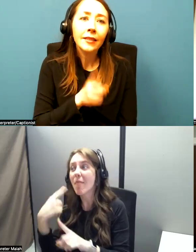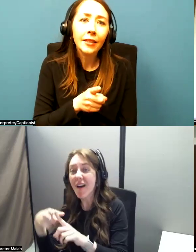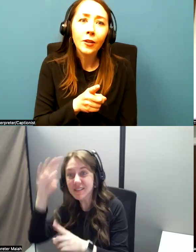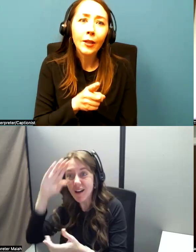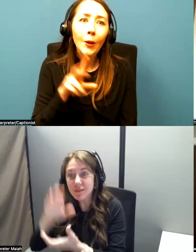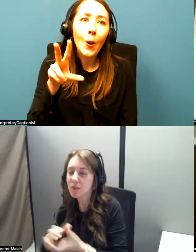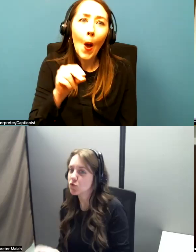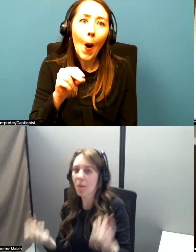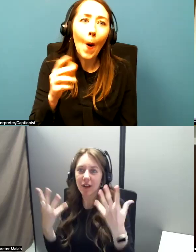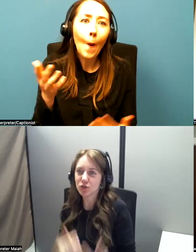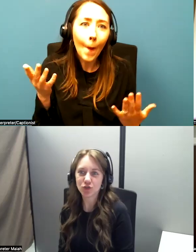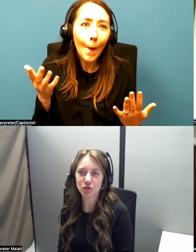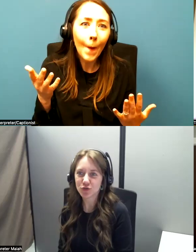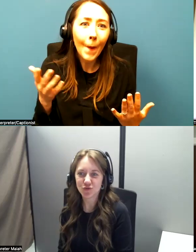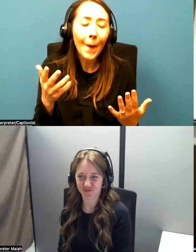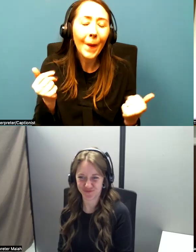No.